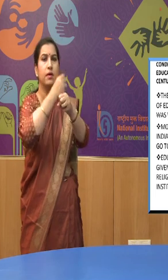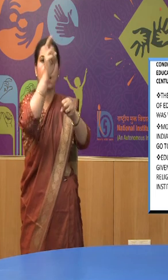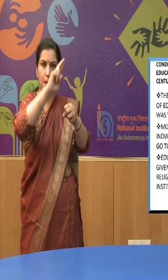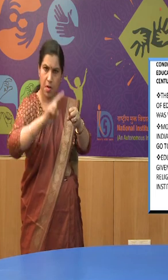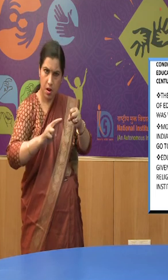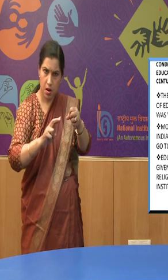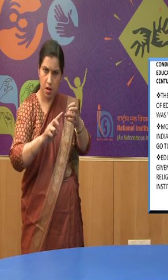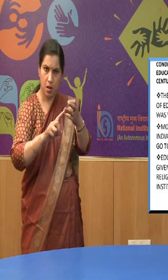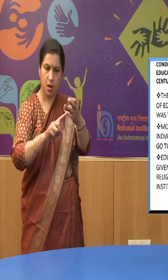arithmetic,